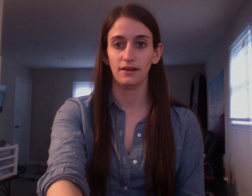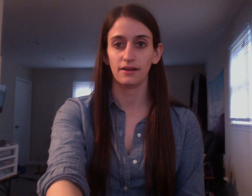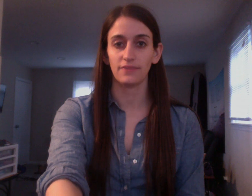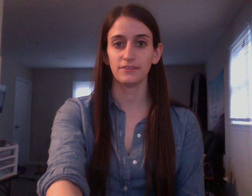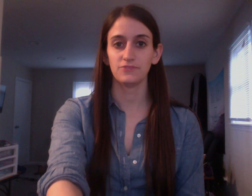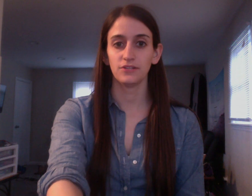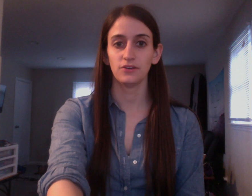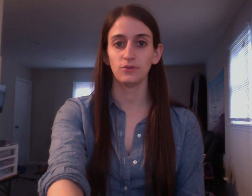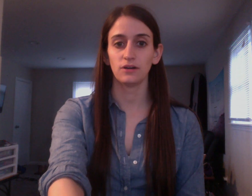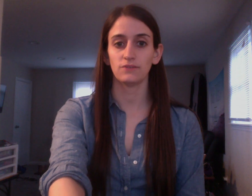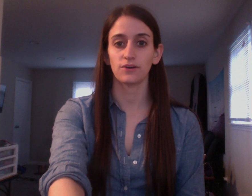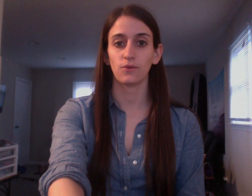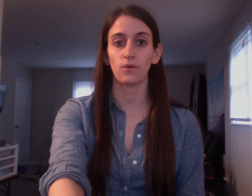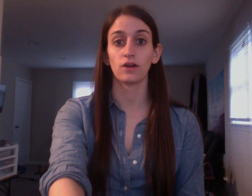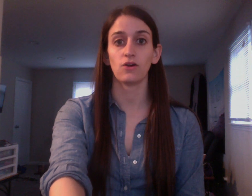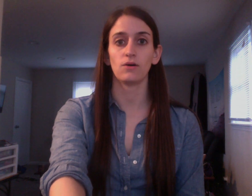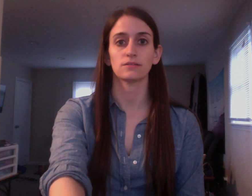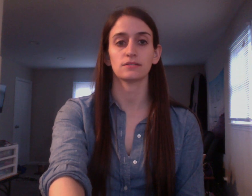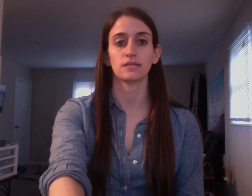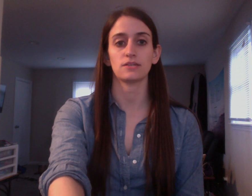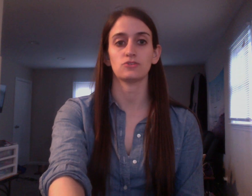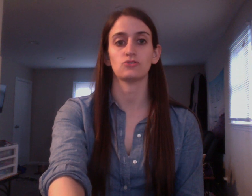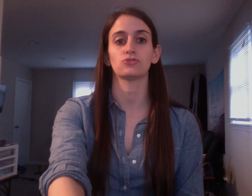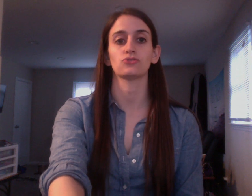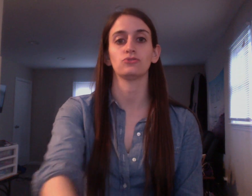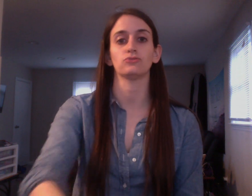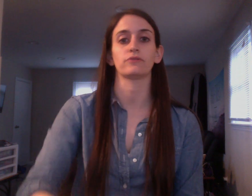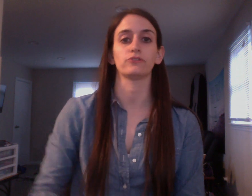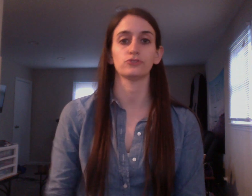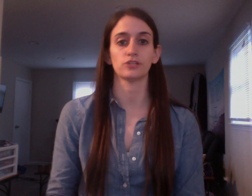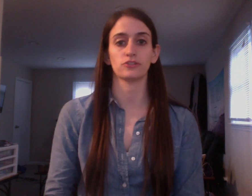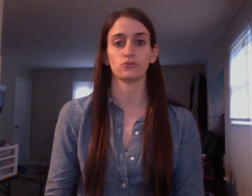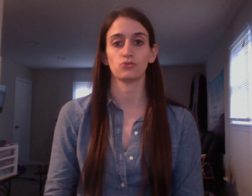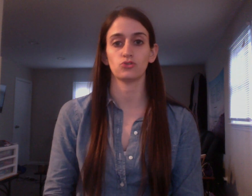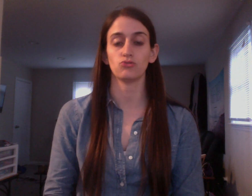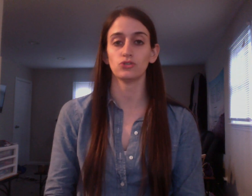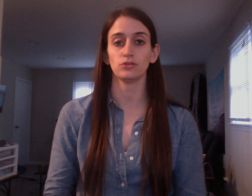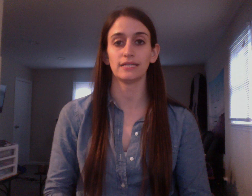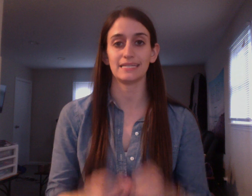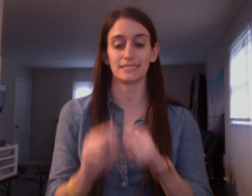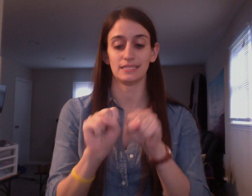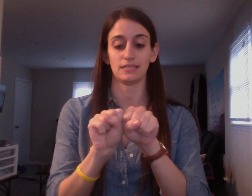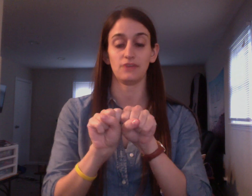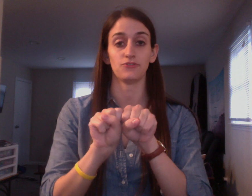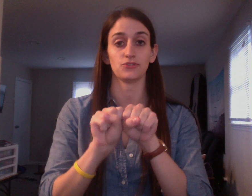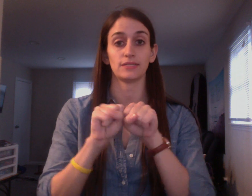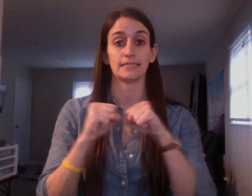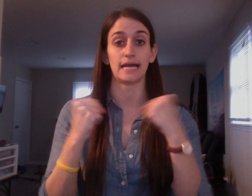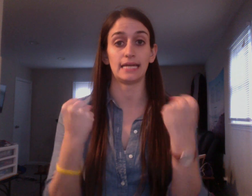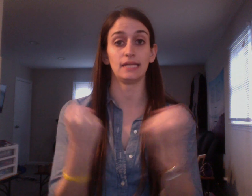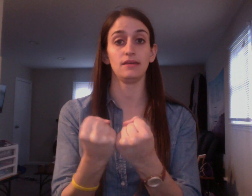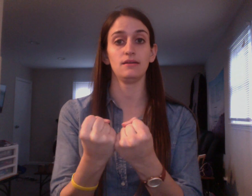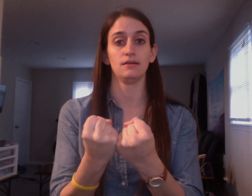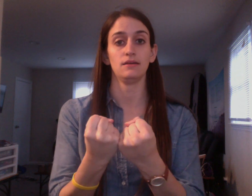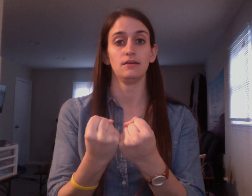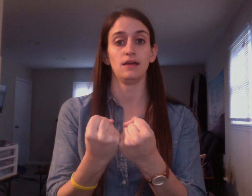All right, this video will cover what causes a social revolution. So social is a sign for society,